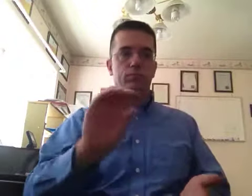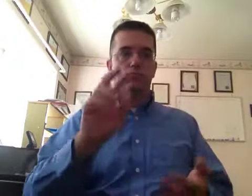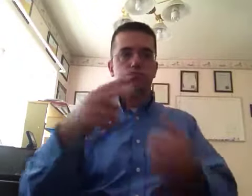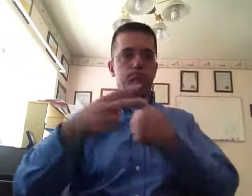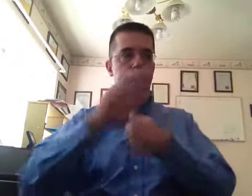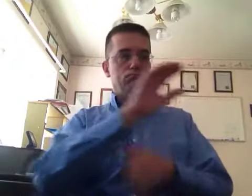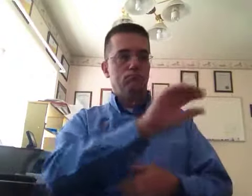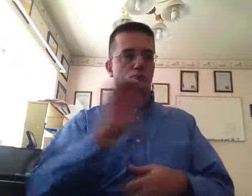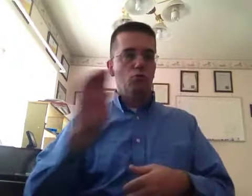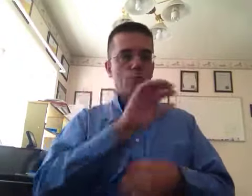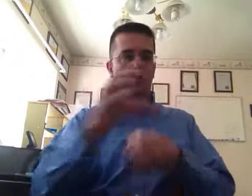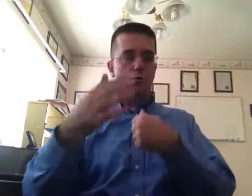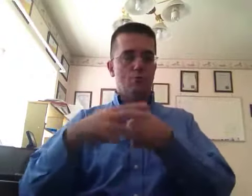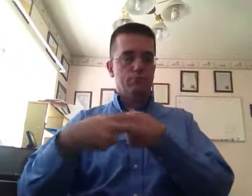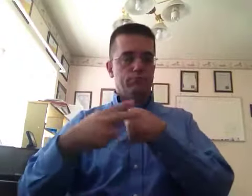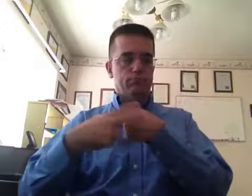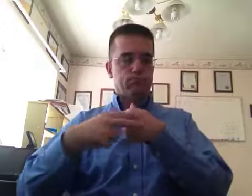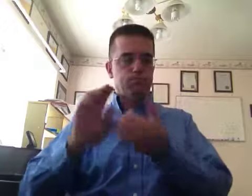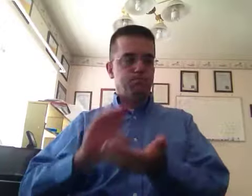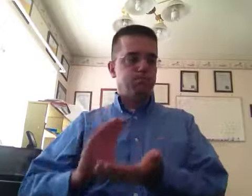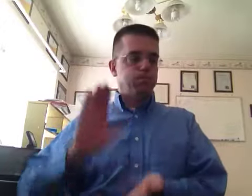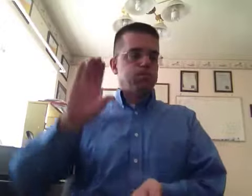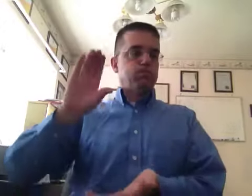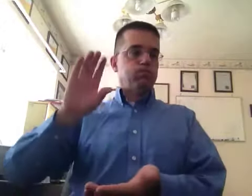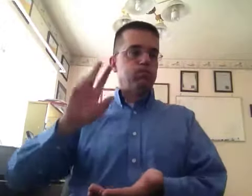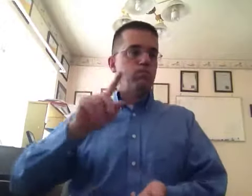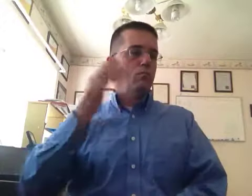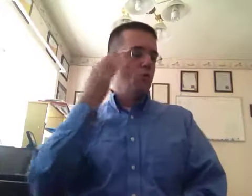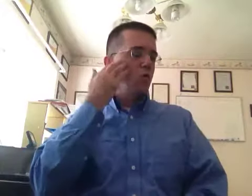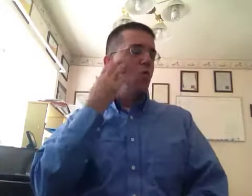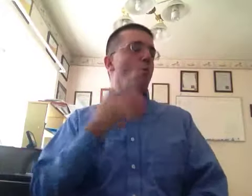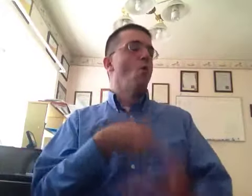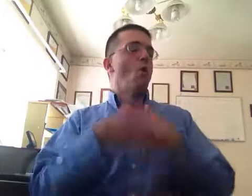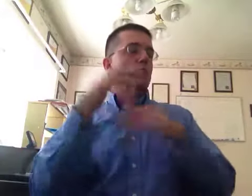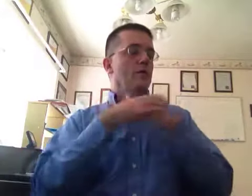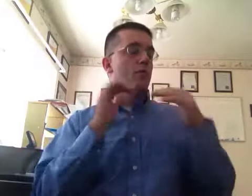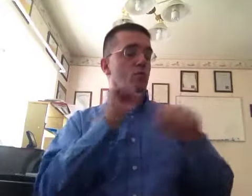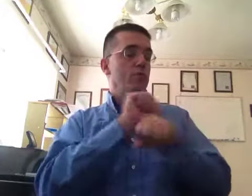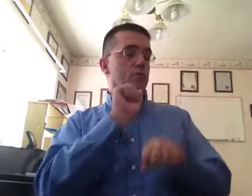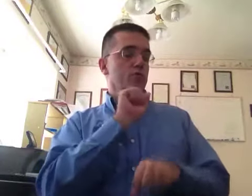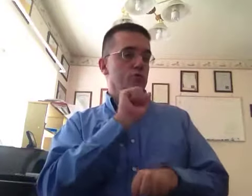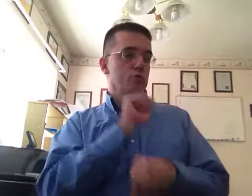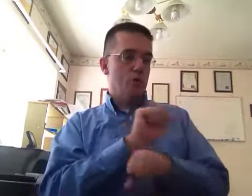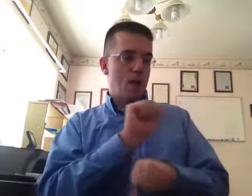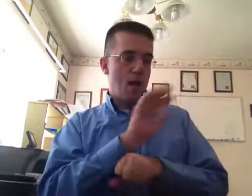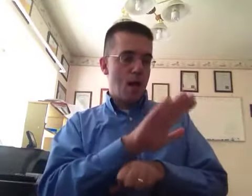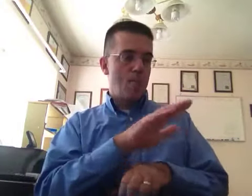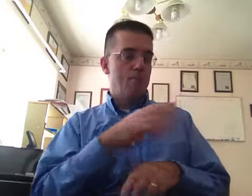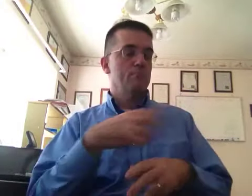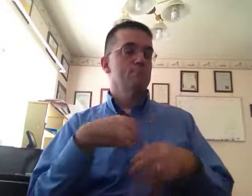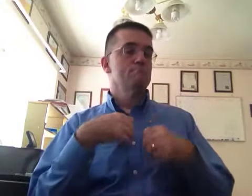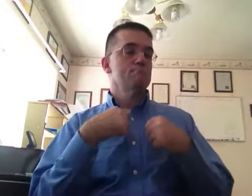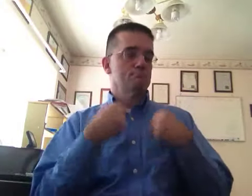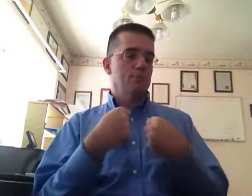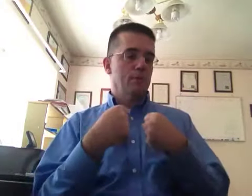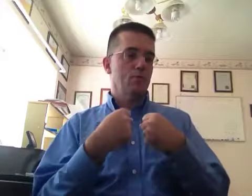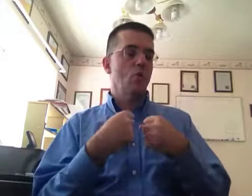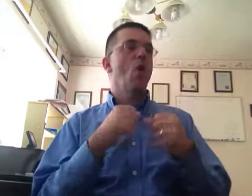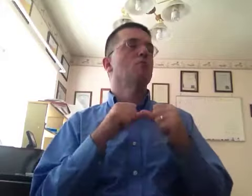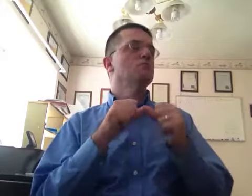the more comfortable you are with your job being stable, the faster I'm going to pay the house off. That's the ratio. You see how I'm